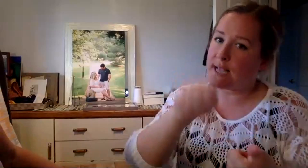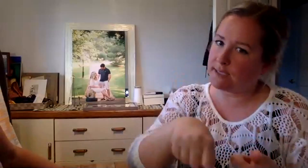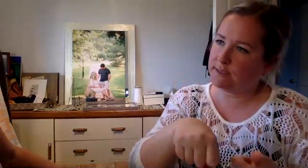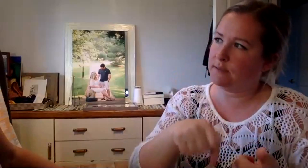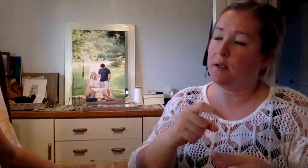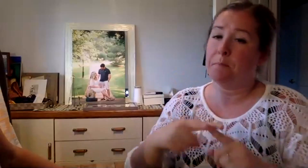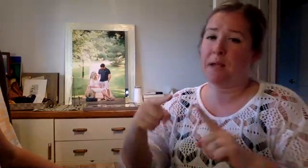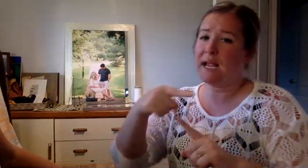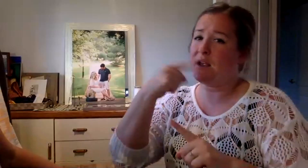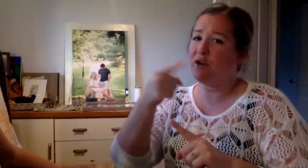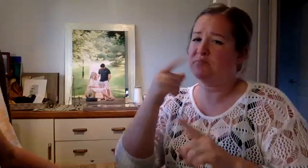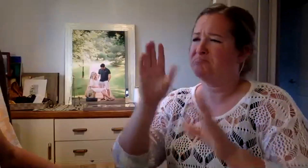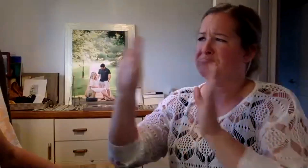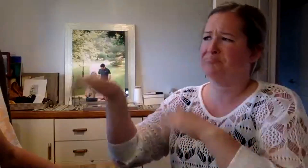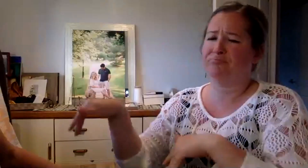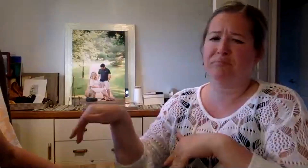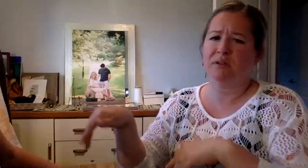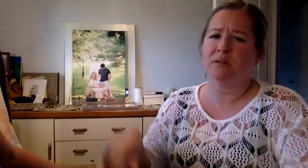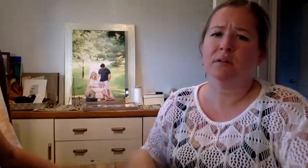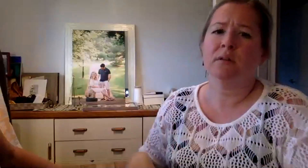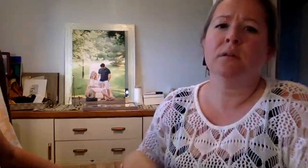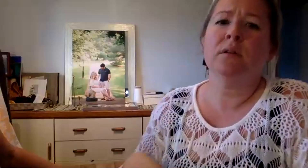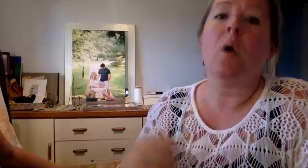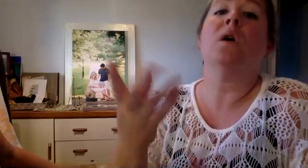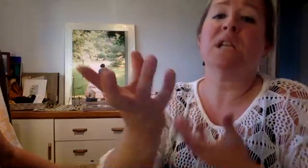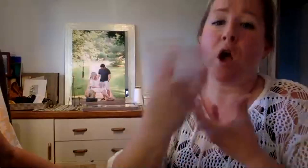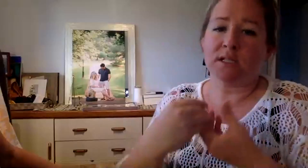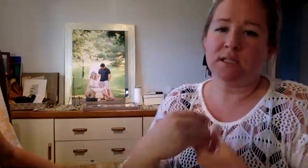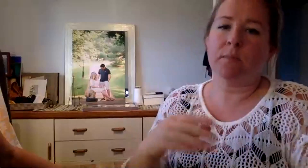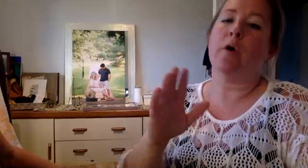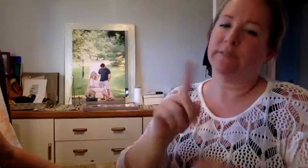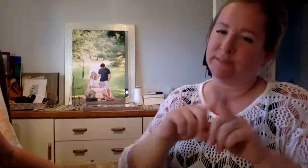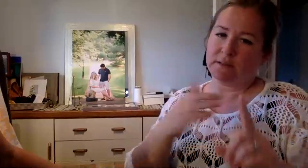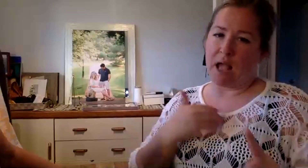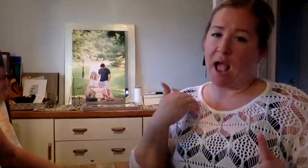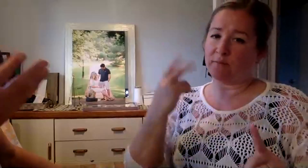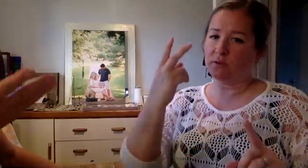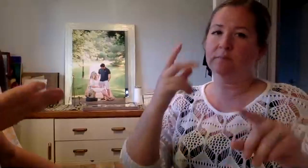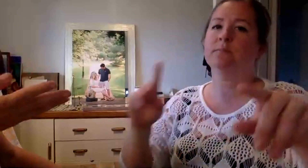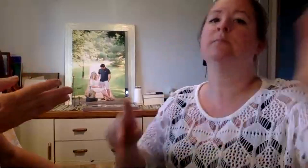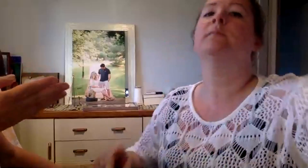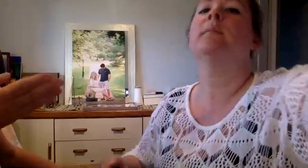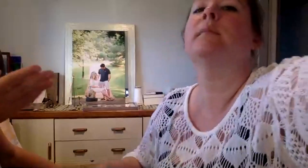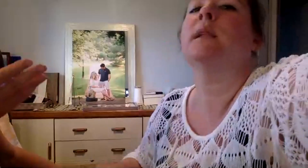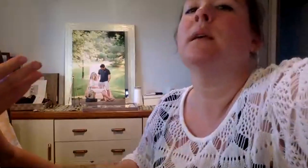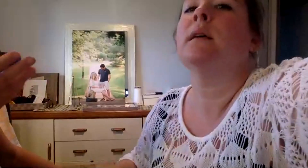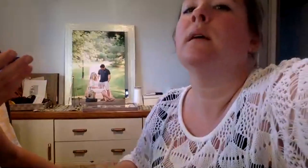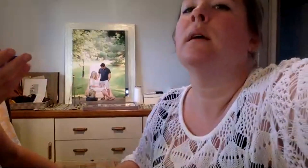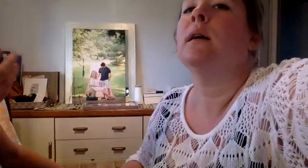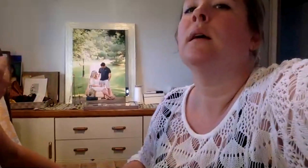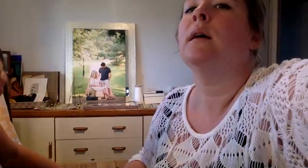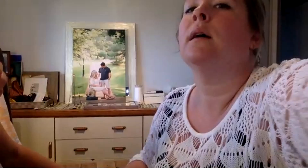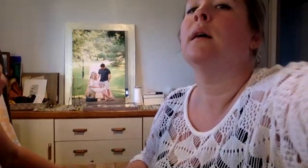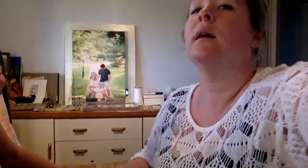The most challenging part is language development. So don't worry, if they're hearing and they want to learn ASL, that's